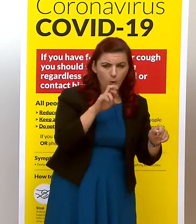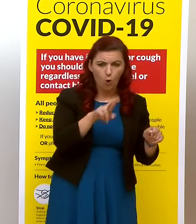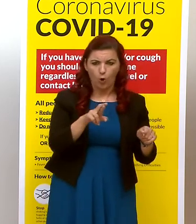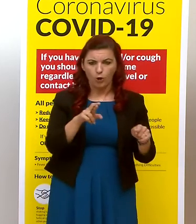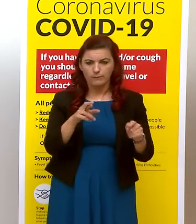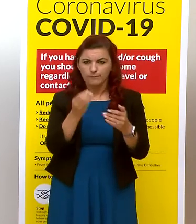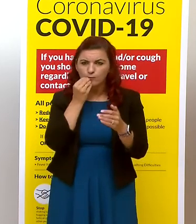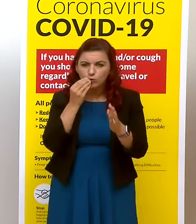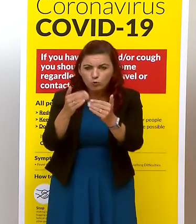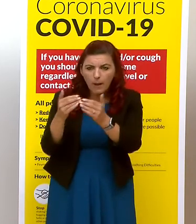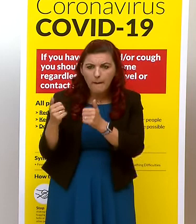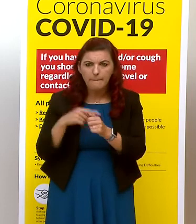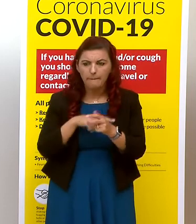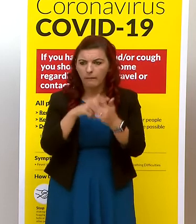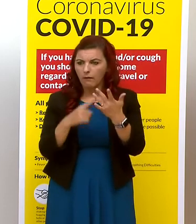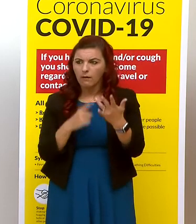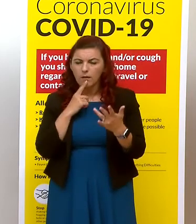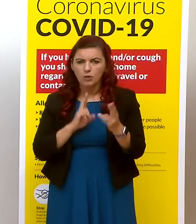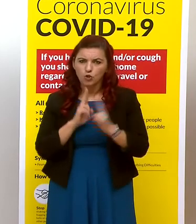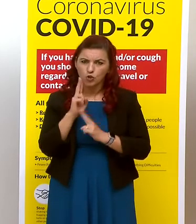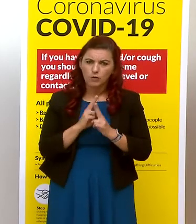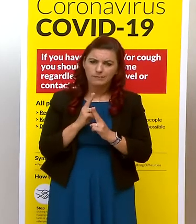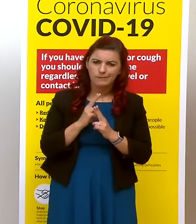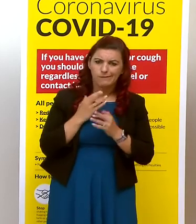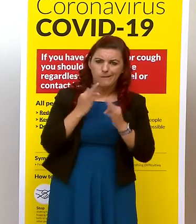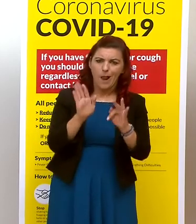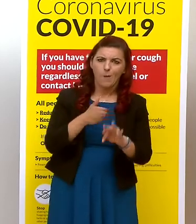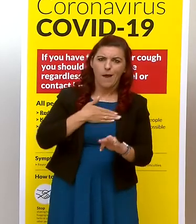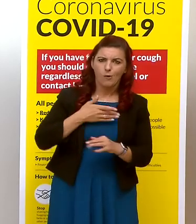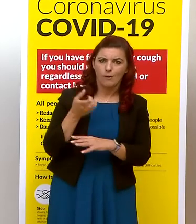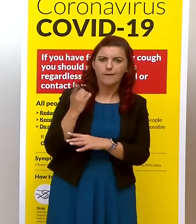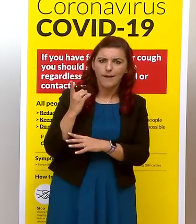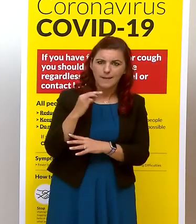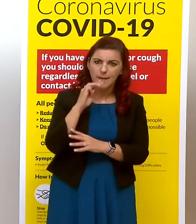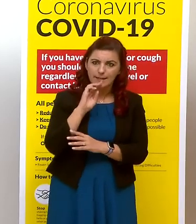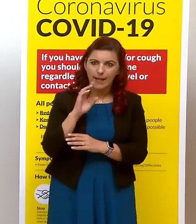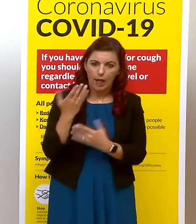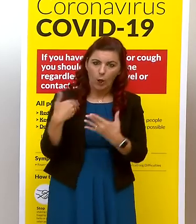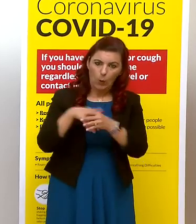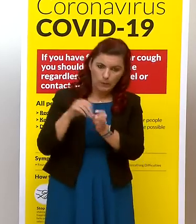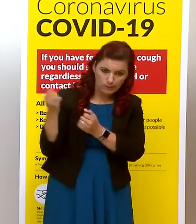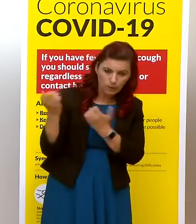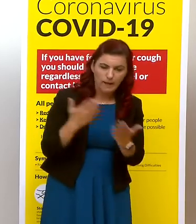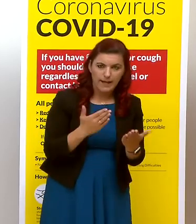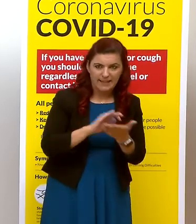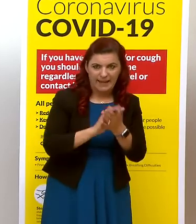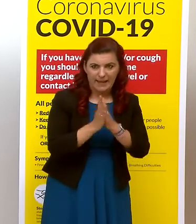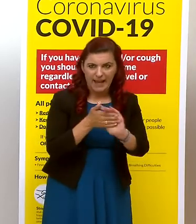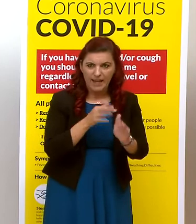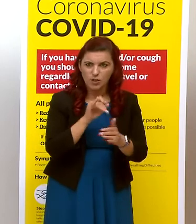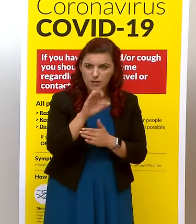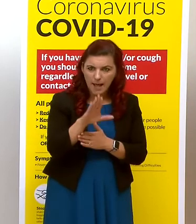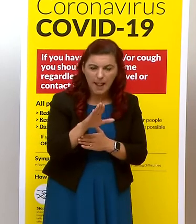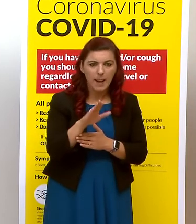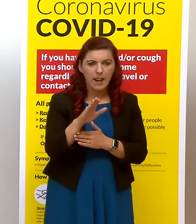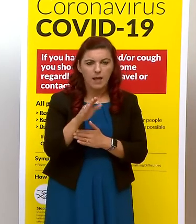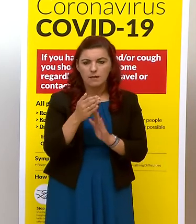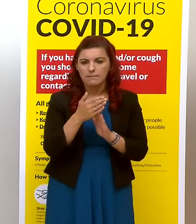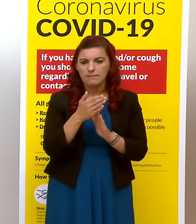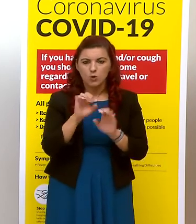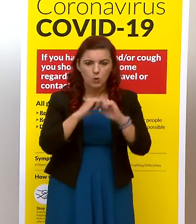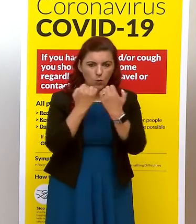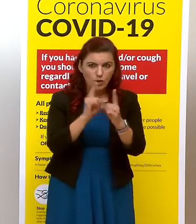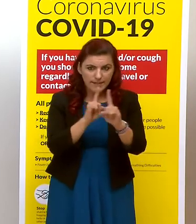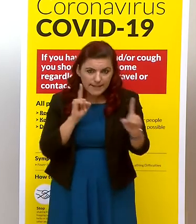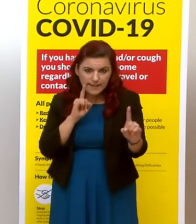coffee shops, to comply with the advice given, because and that includes the distancing, it includes avoiding queuing, avoids congregation, and includes